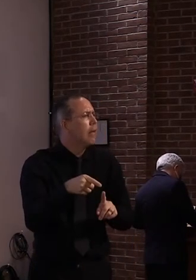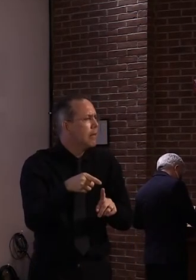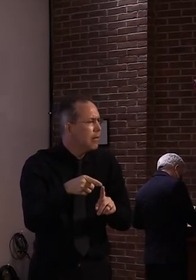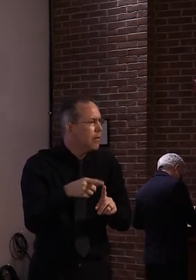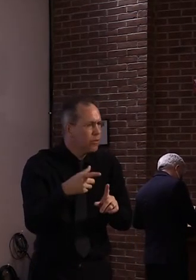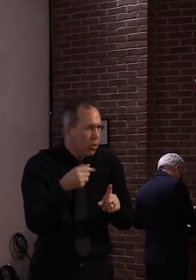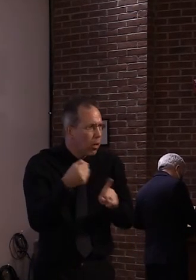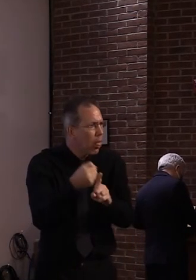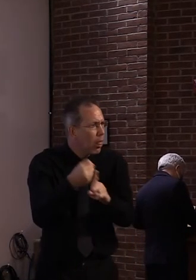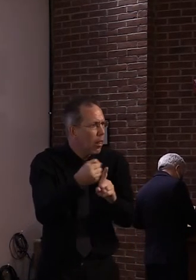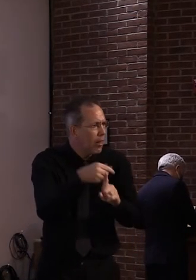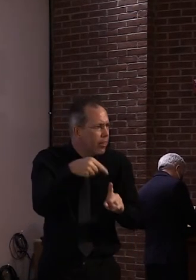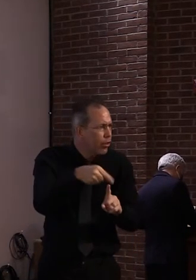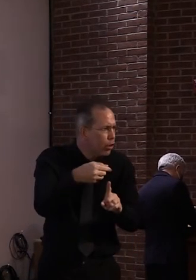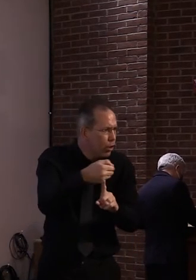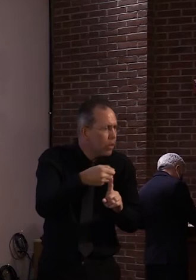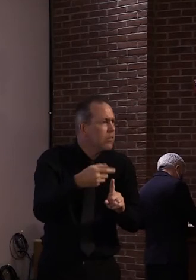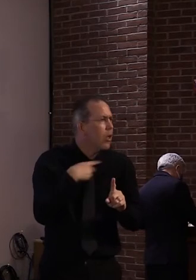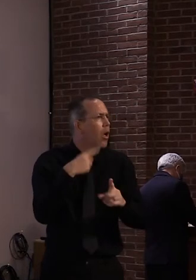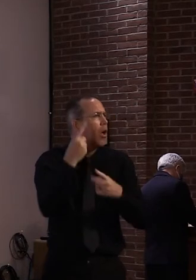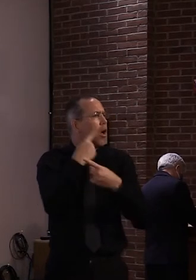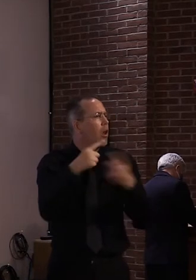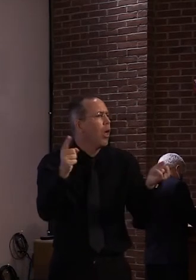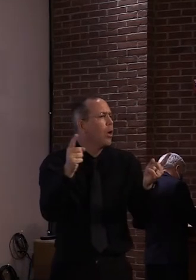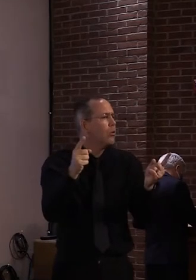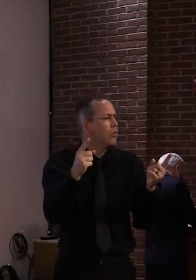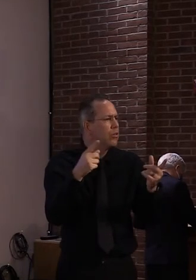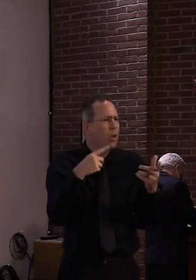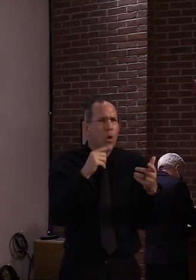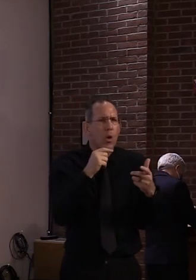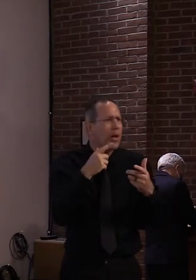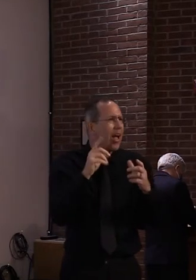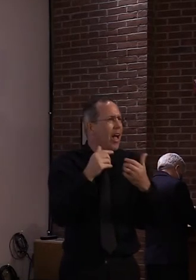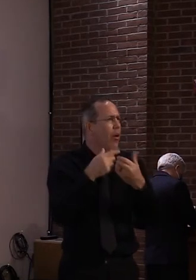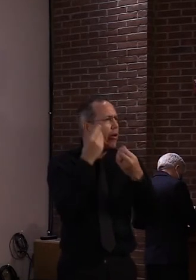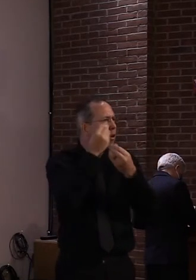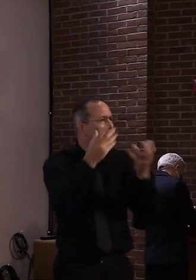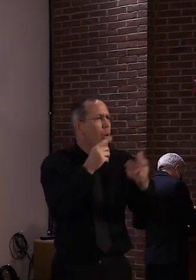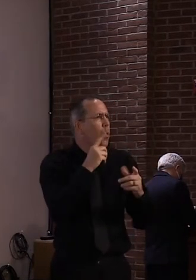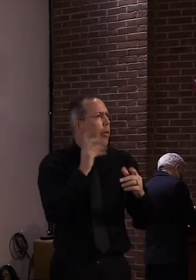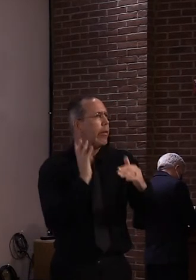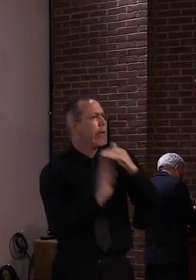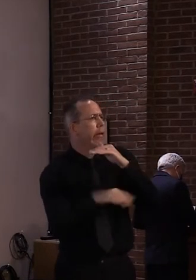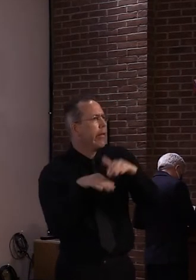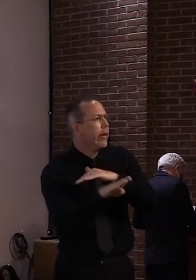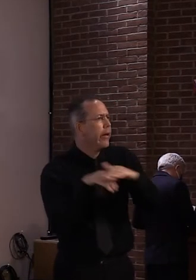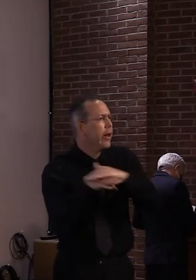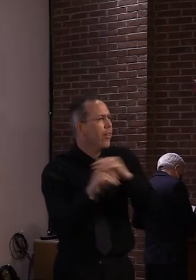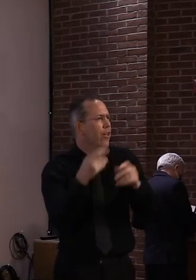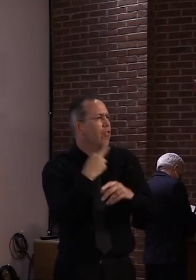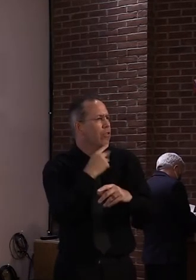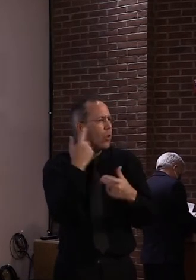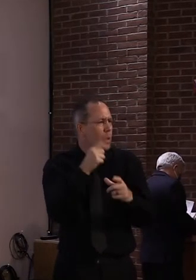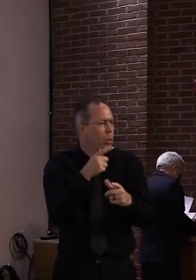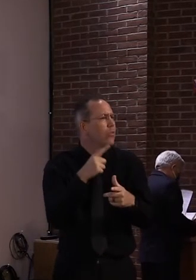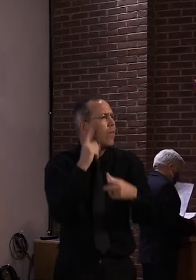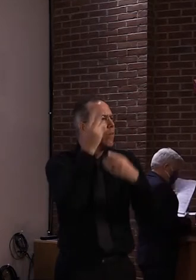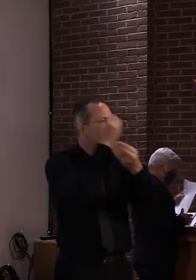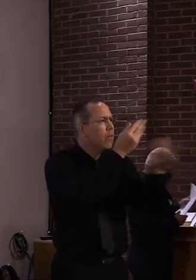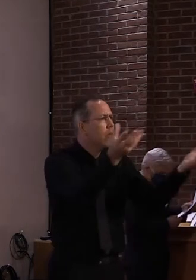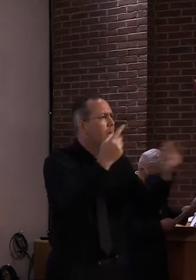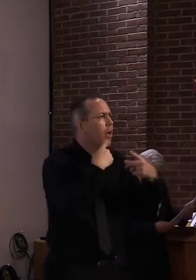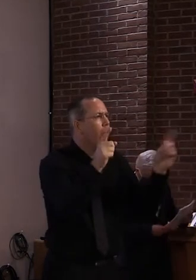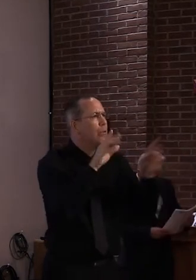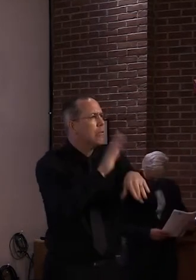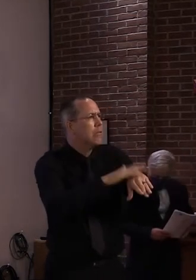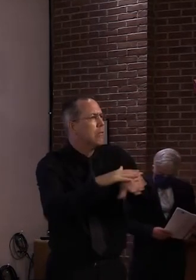known if we cannot possibly trace every person who might have been there and might be at risk. So our goal